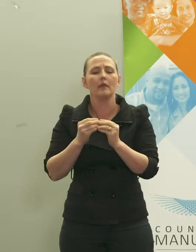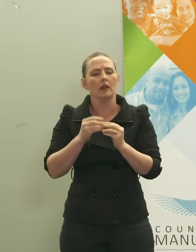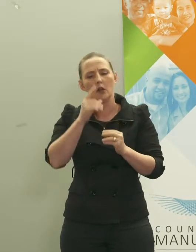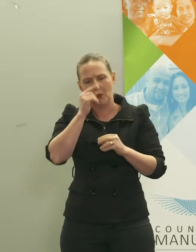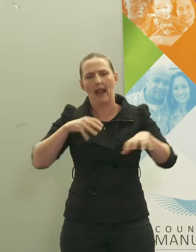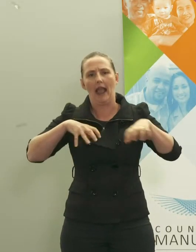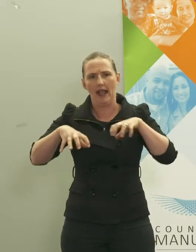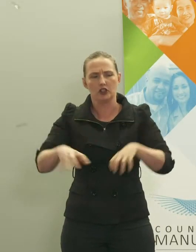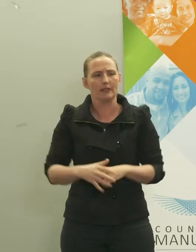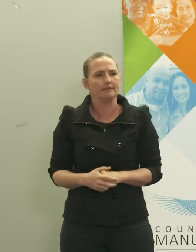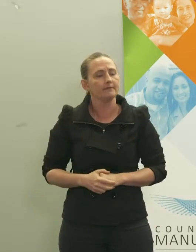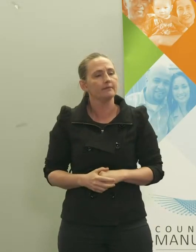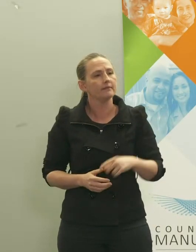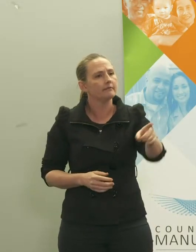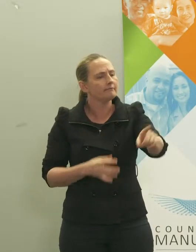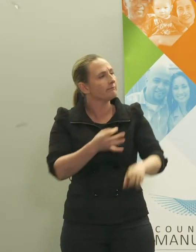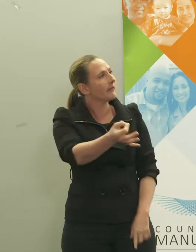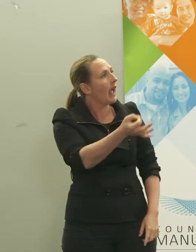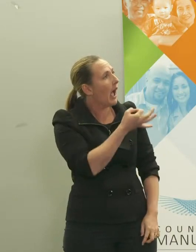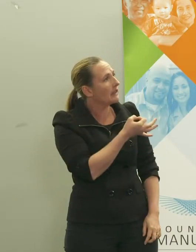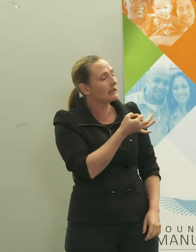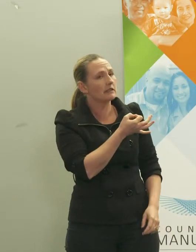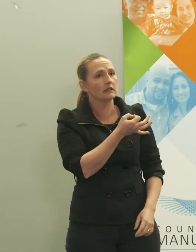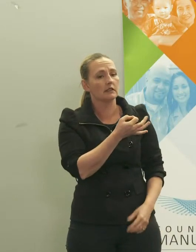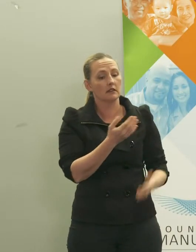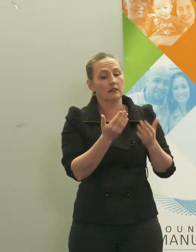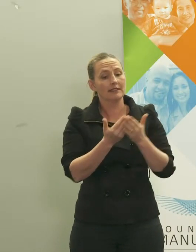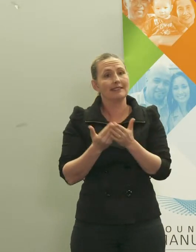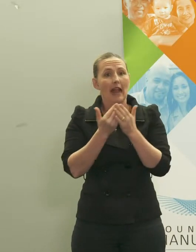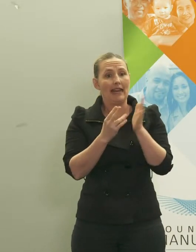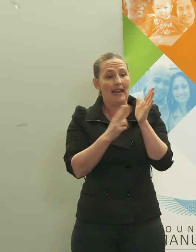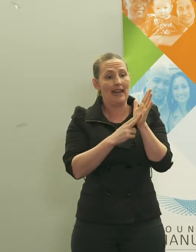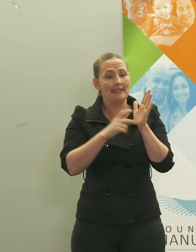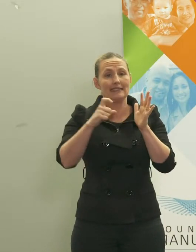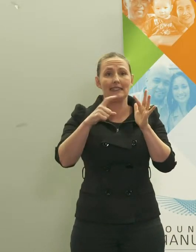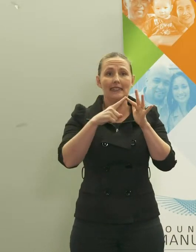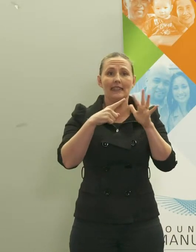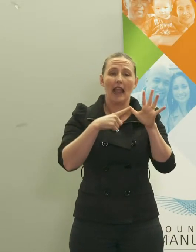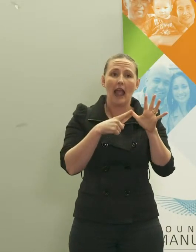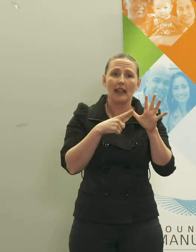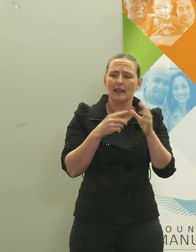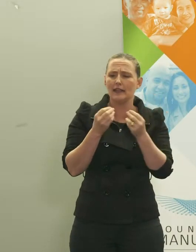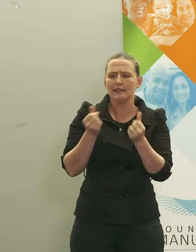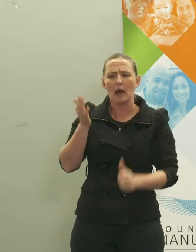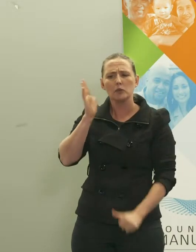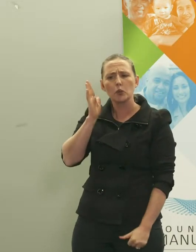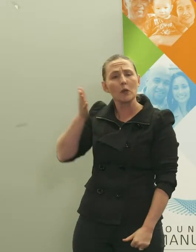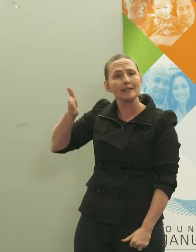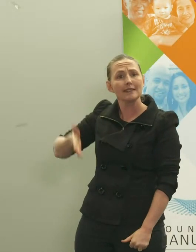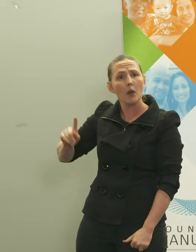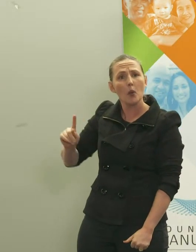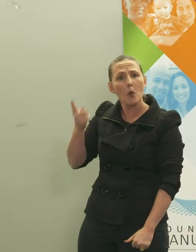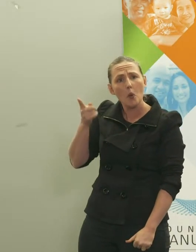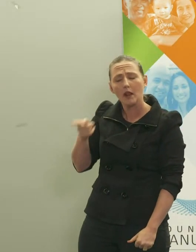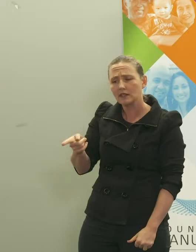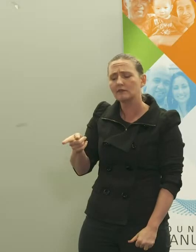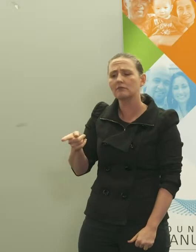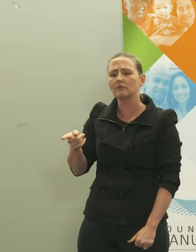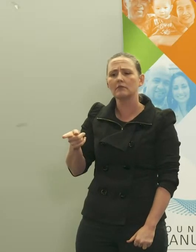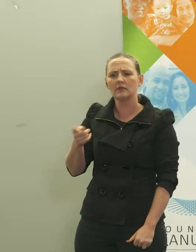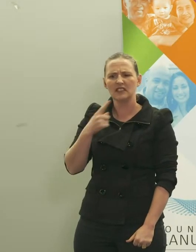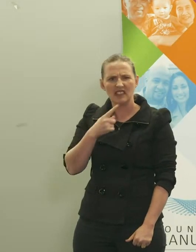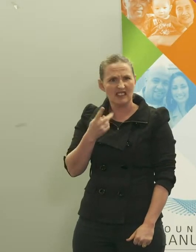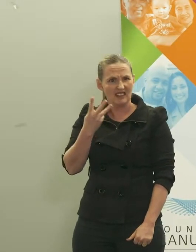there. Just on NCEA, I mean, some schools in South Auckland in particular are reporting, 30%